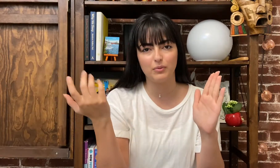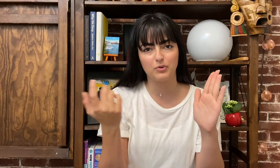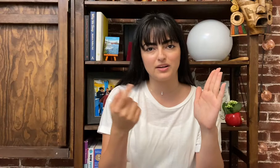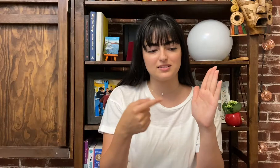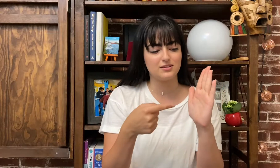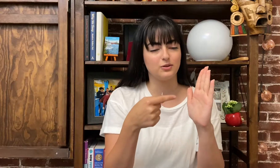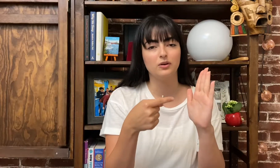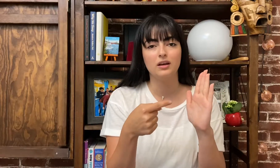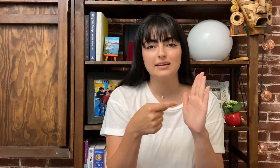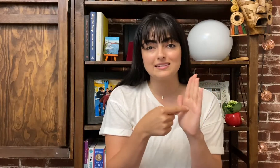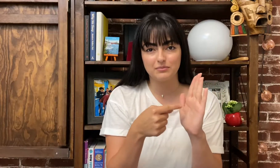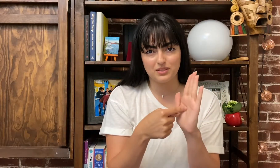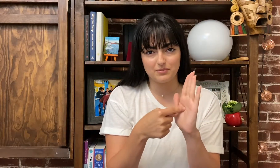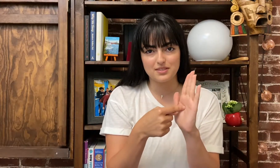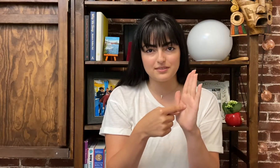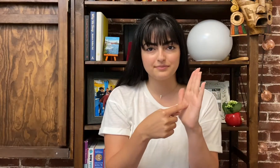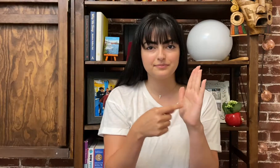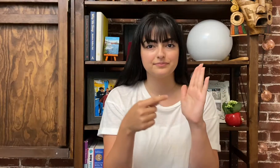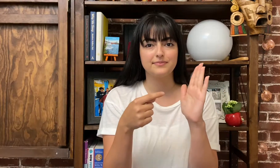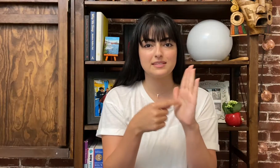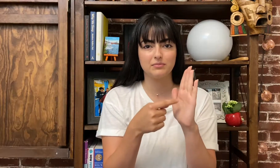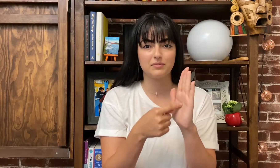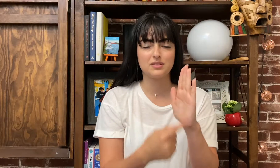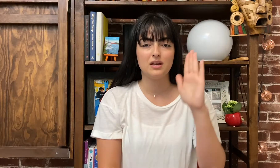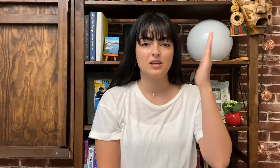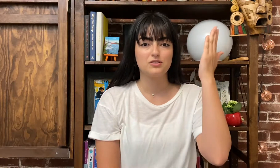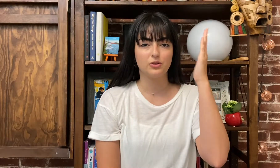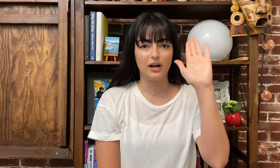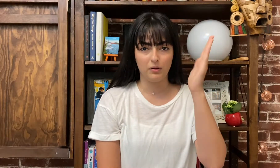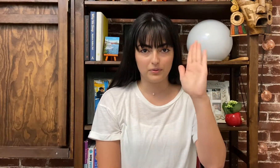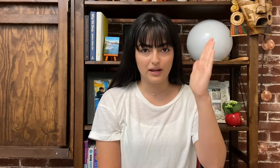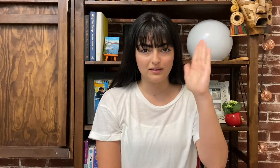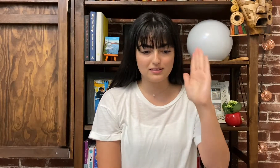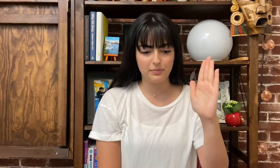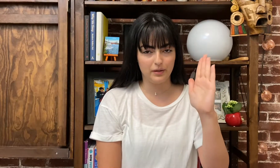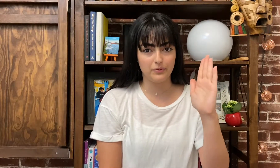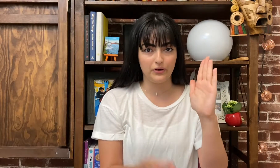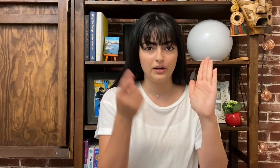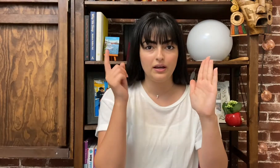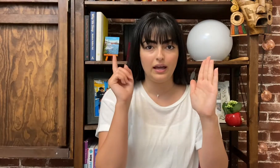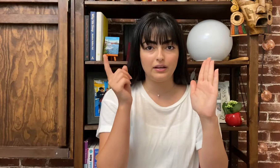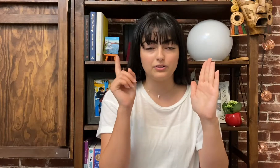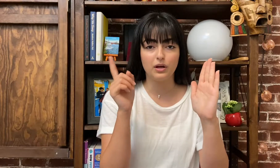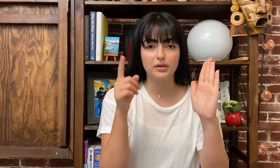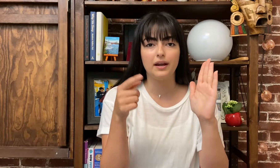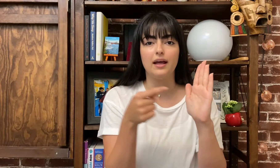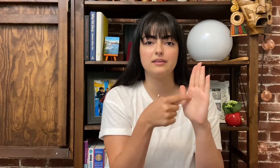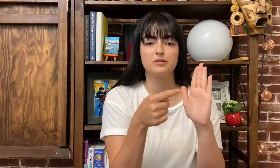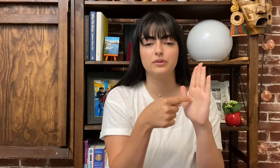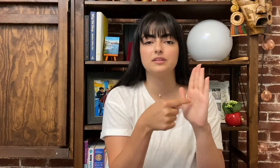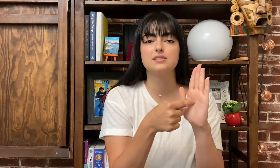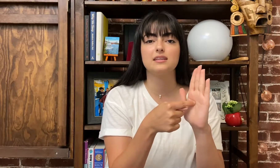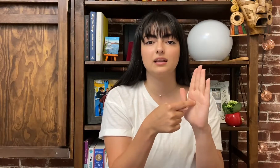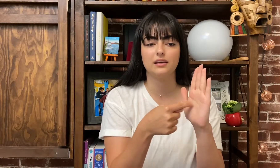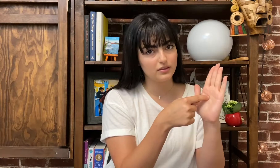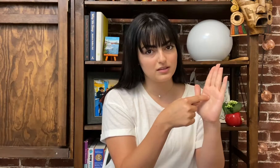memorized it. So symptoms, symptoms. So your helper hand is the paper and your dominant hand is the one that's telling this one.